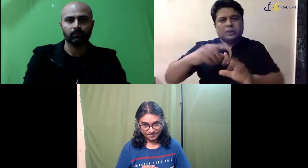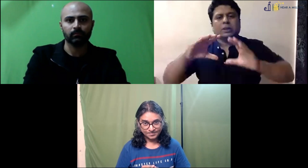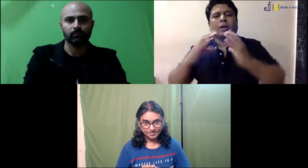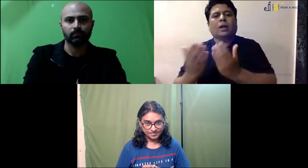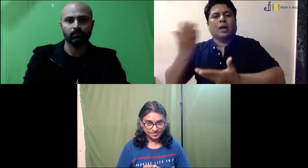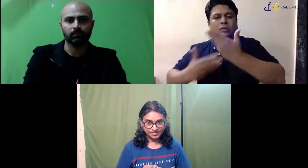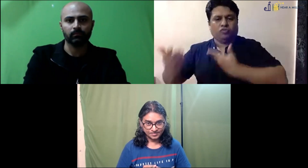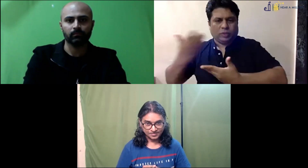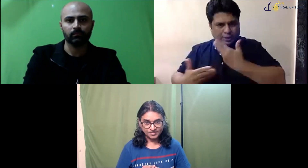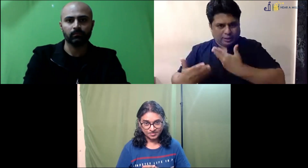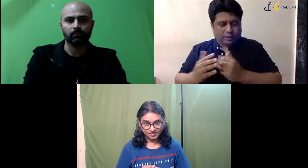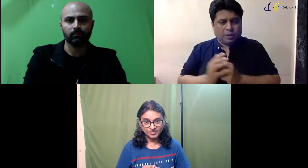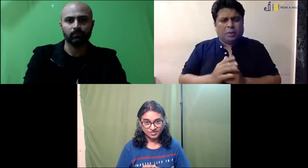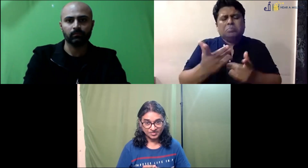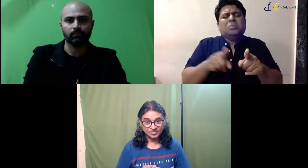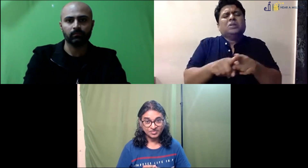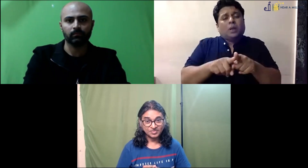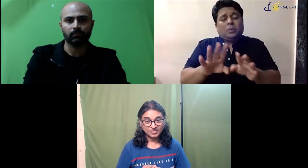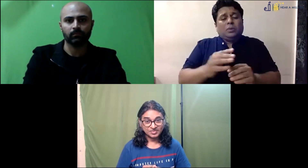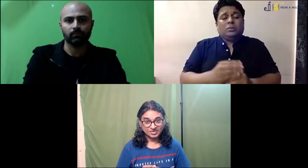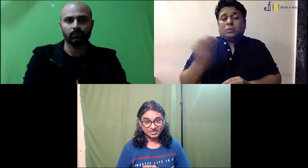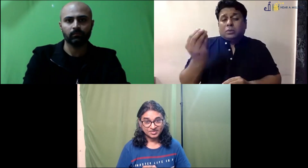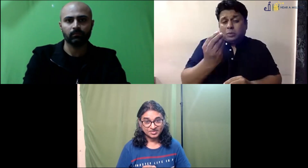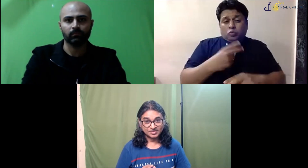many people who would like to go for the